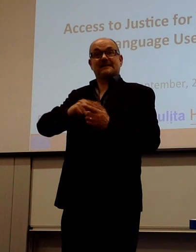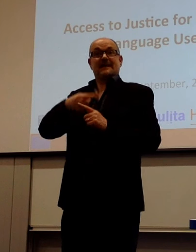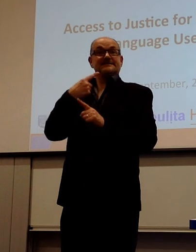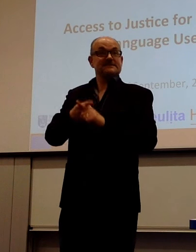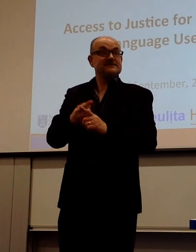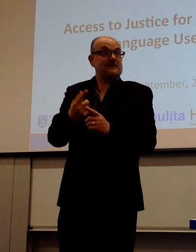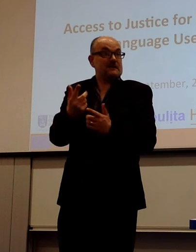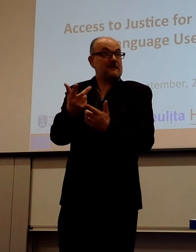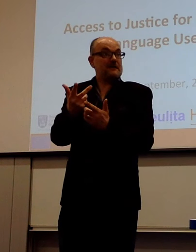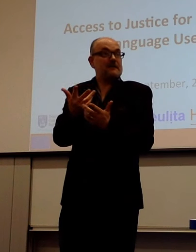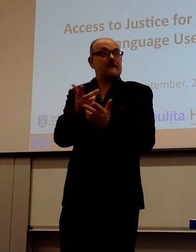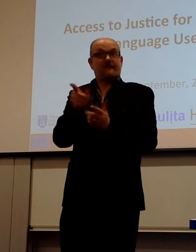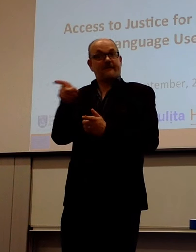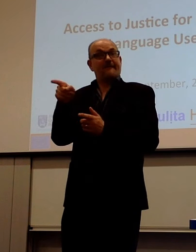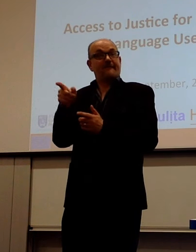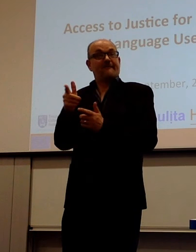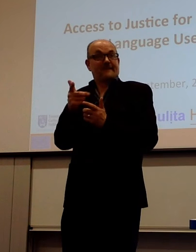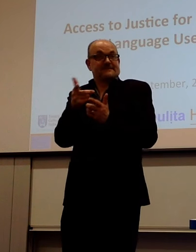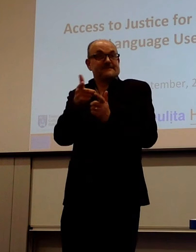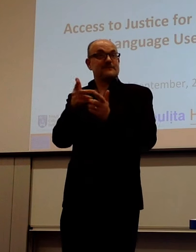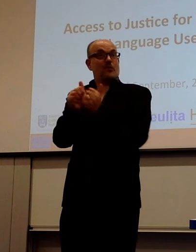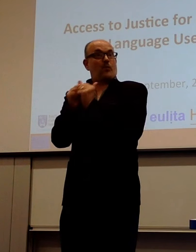So this is taxpayers' money,